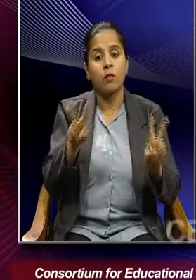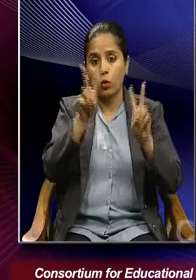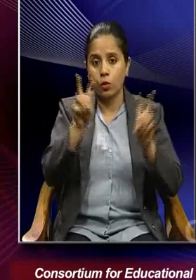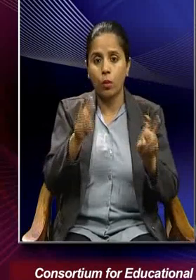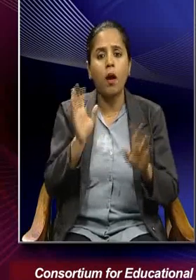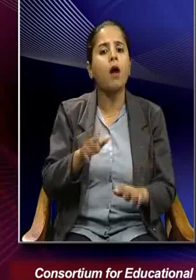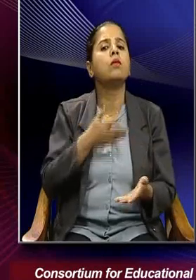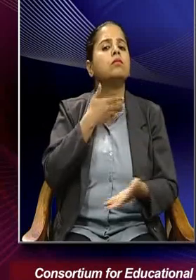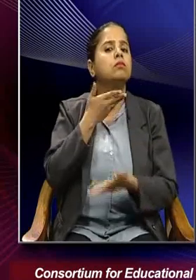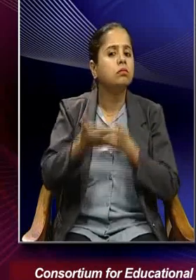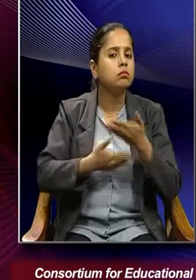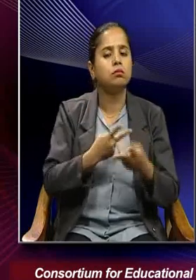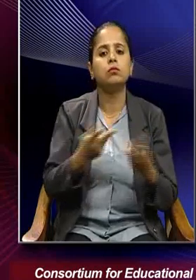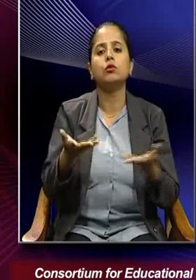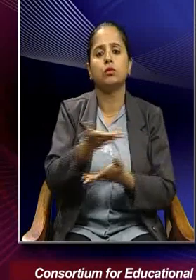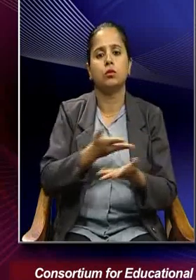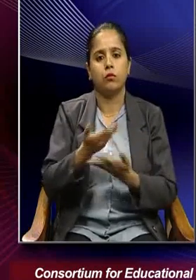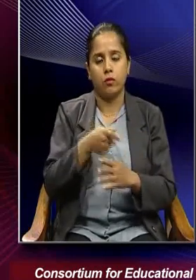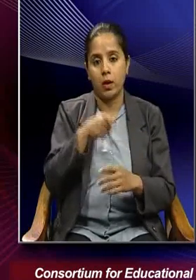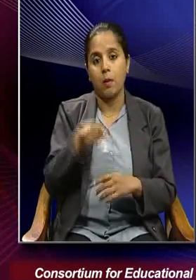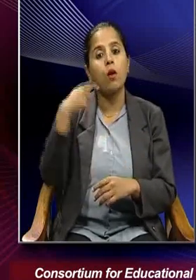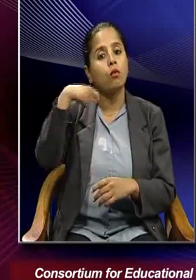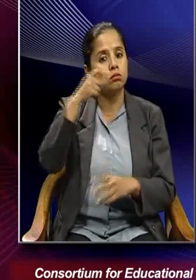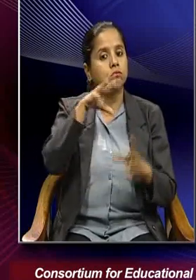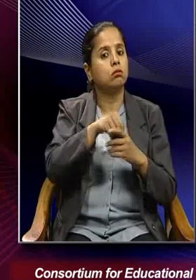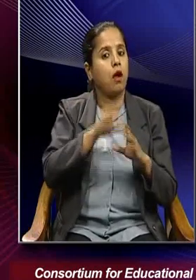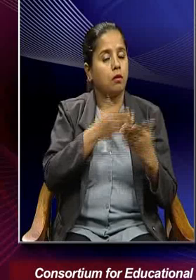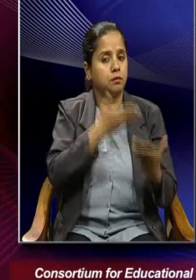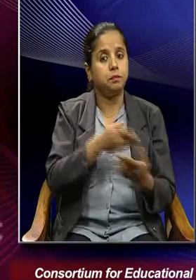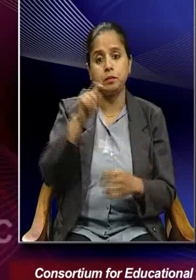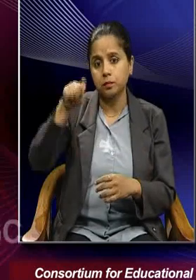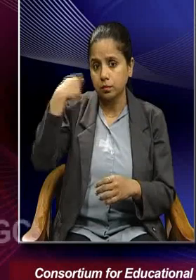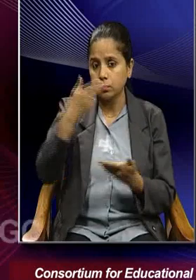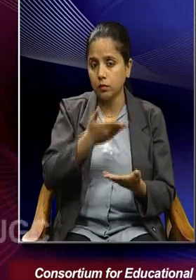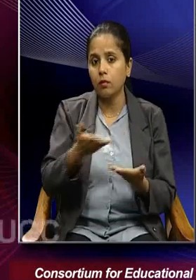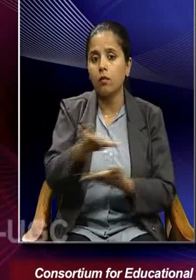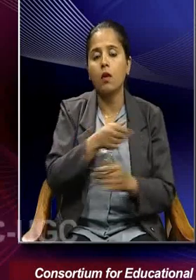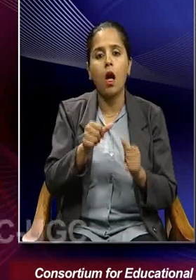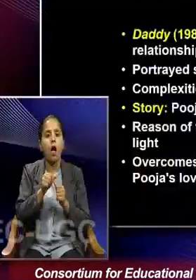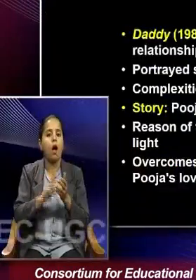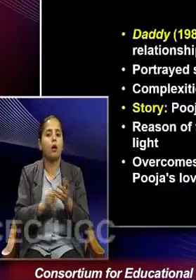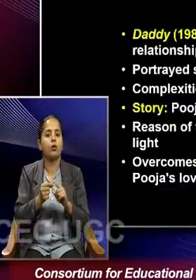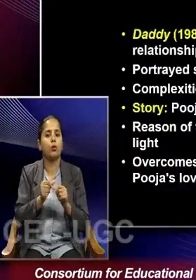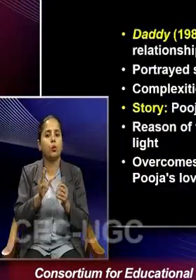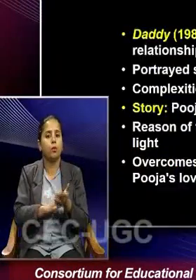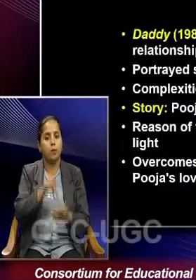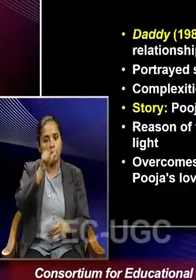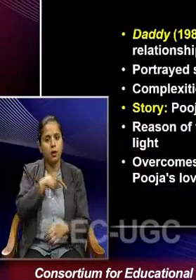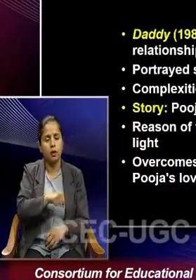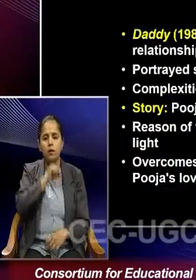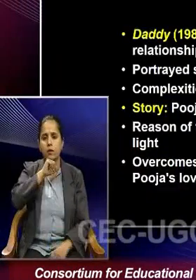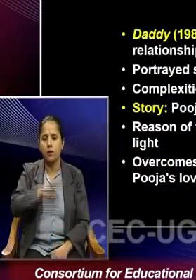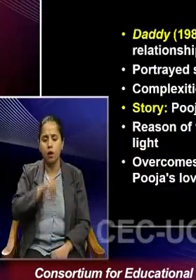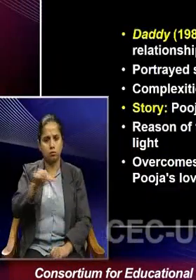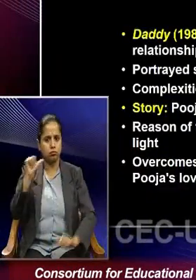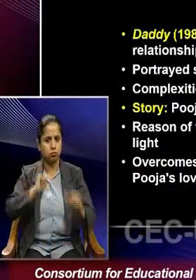being talked about in that particular film. And this film, Anupam Kher was a very young artist, and